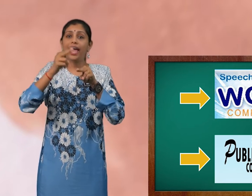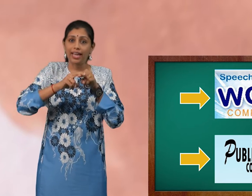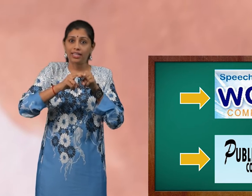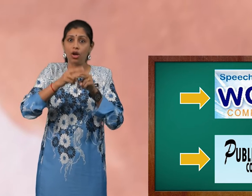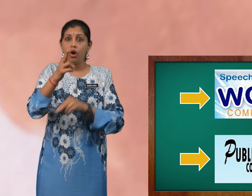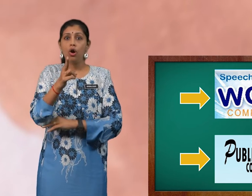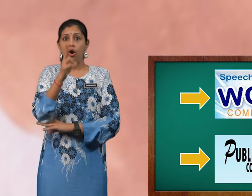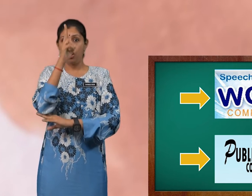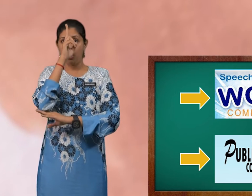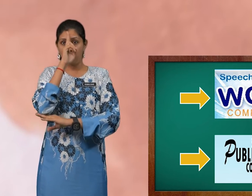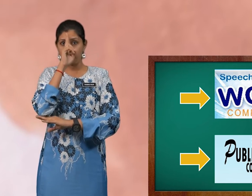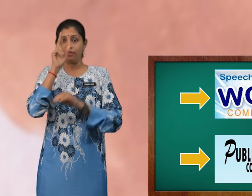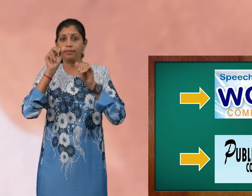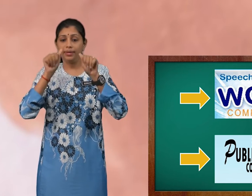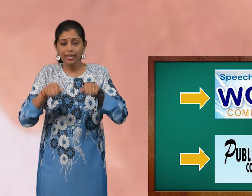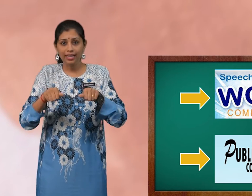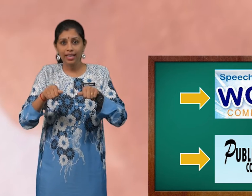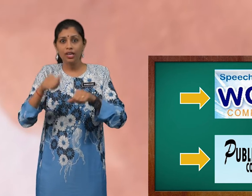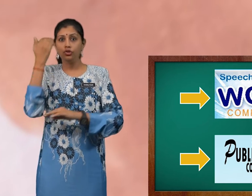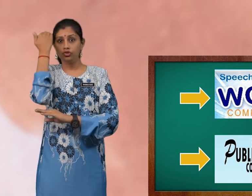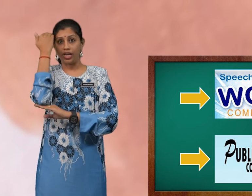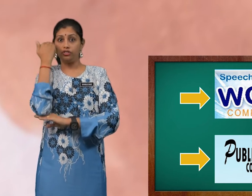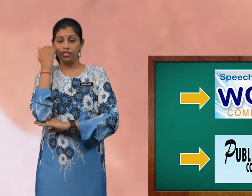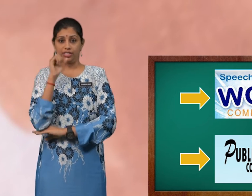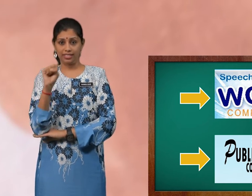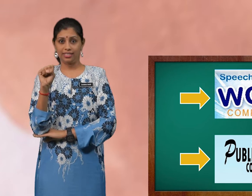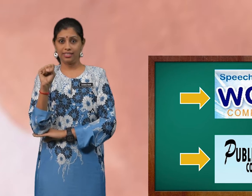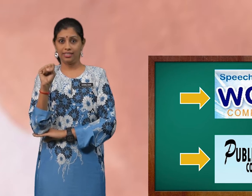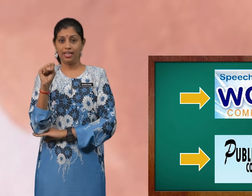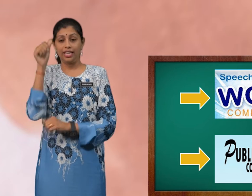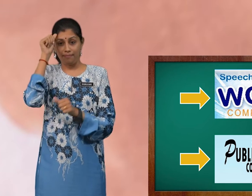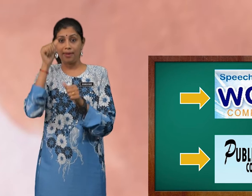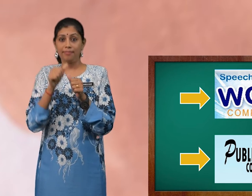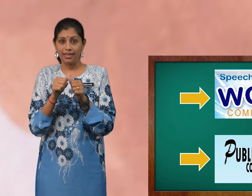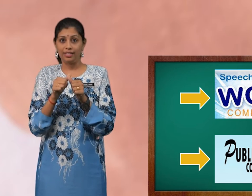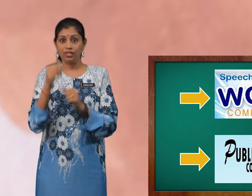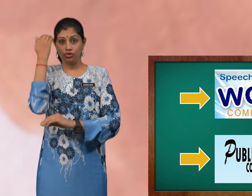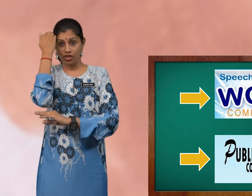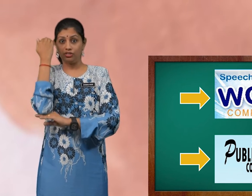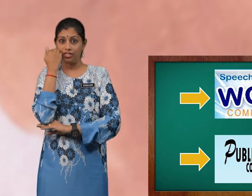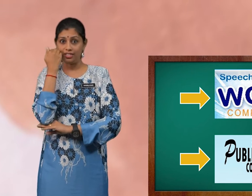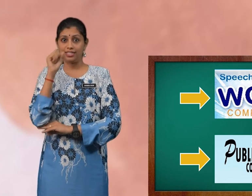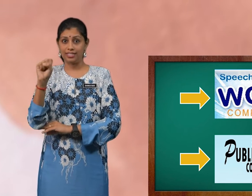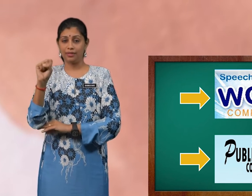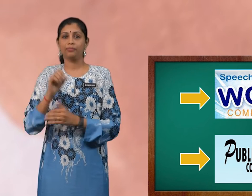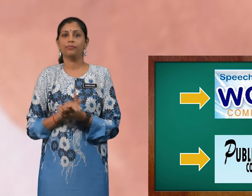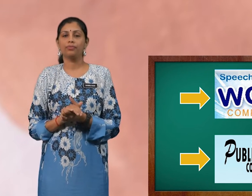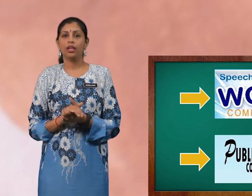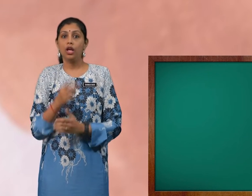add honorable judges. Remember, judges.